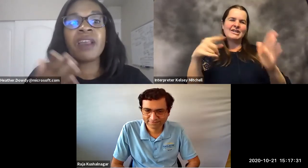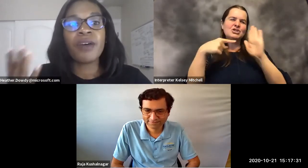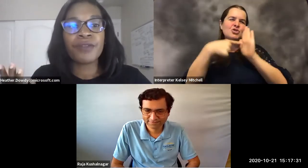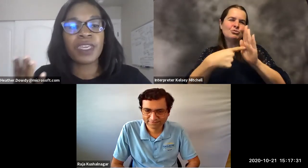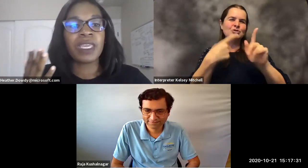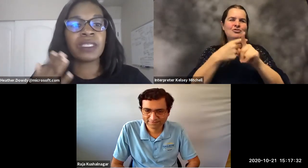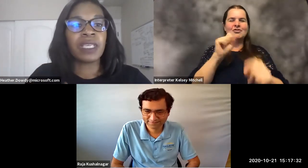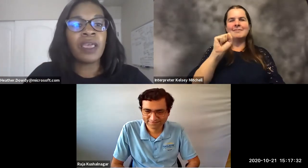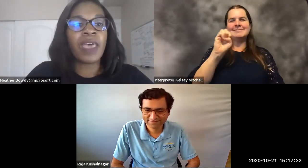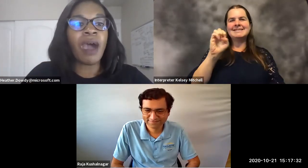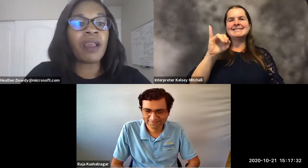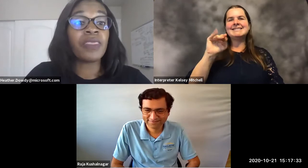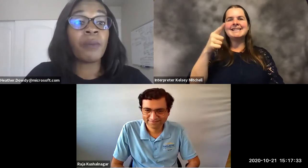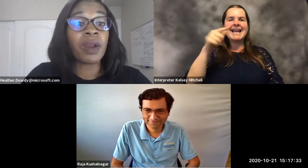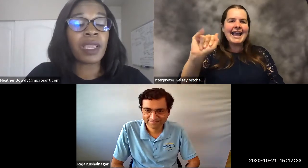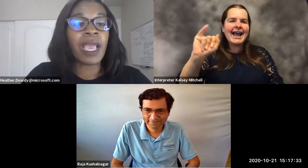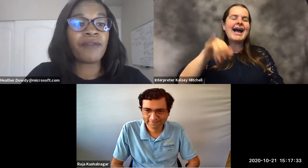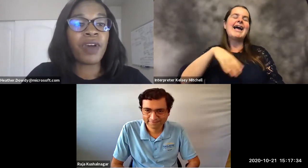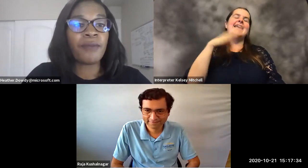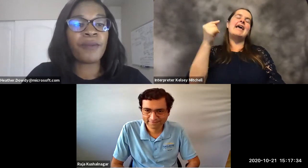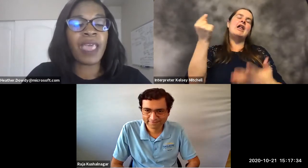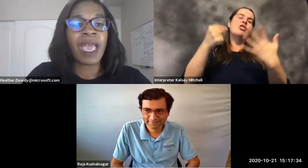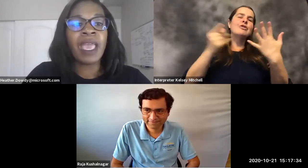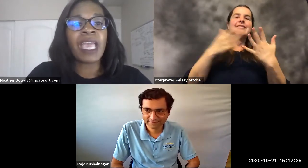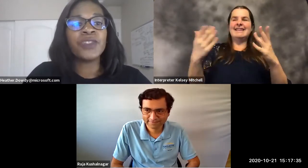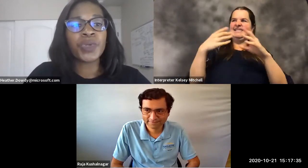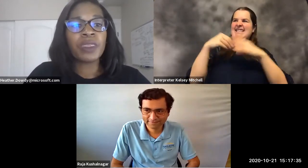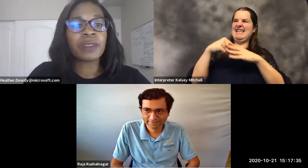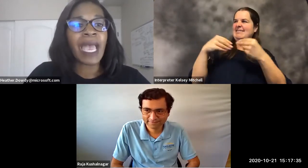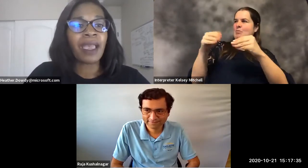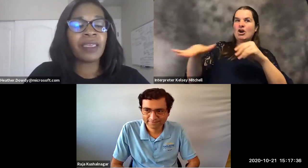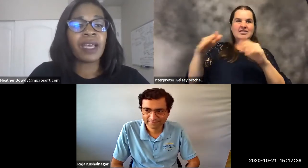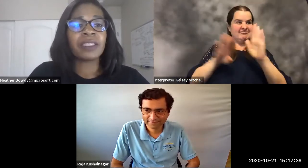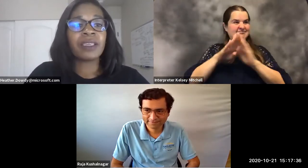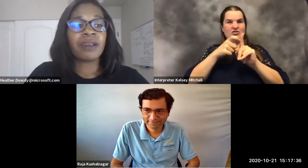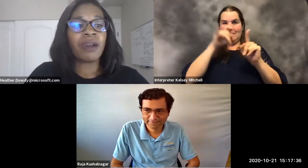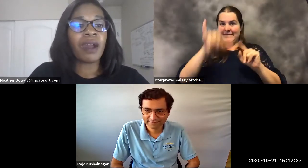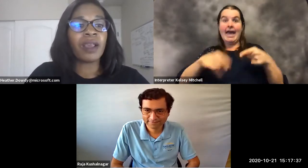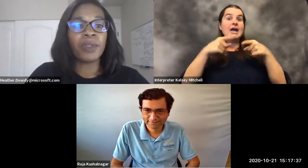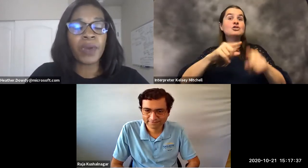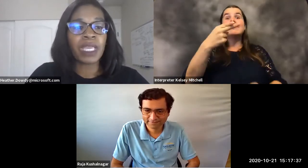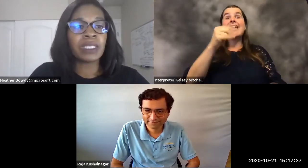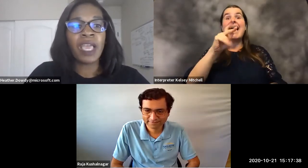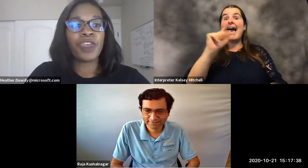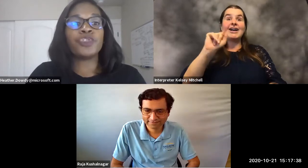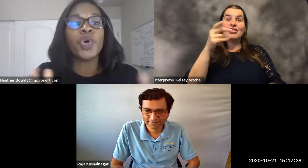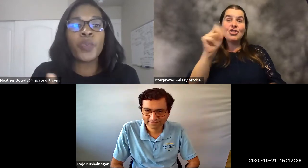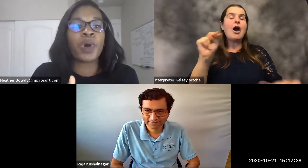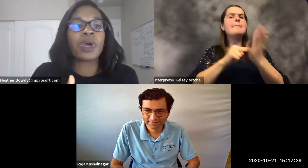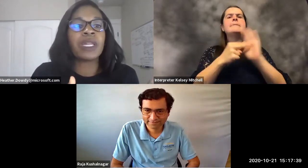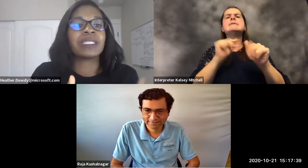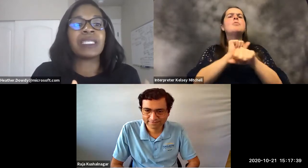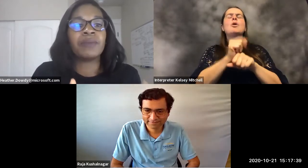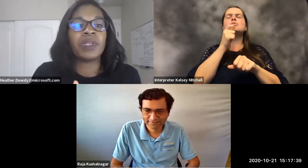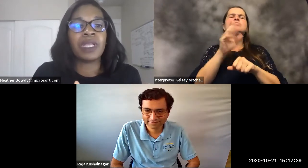that, and other things that are in the market have come from that. And during those hackathons, there are employees that don't